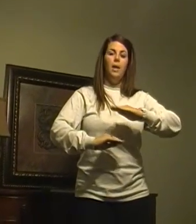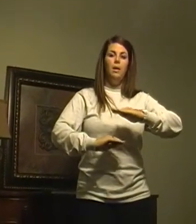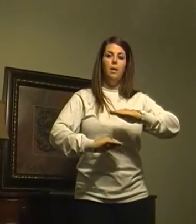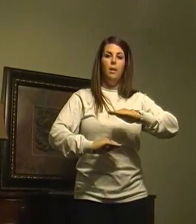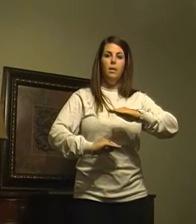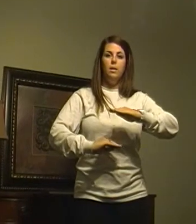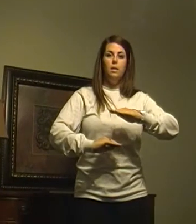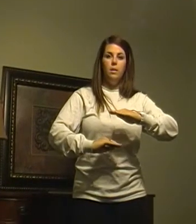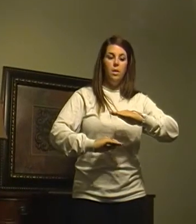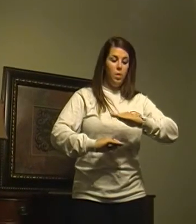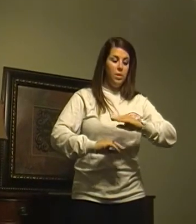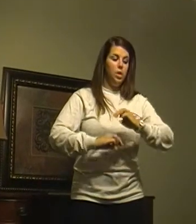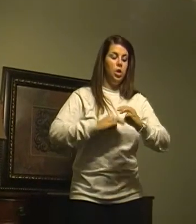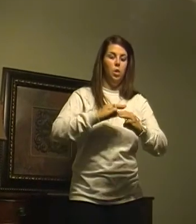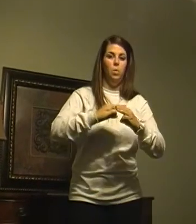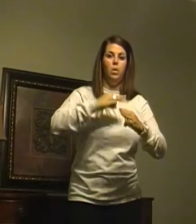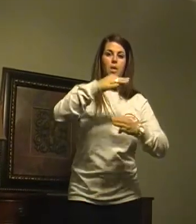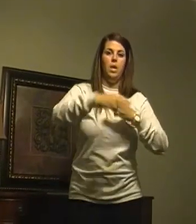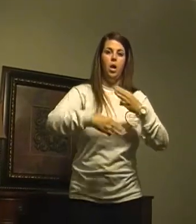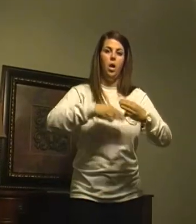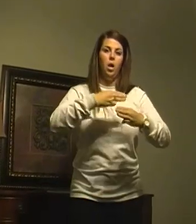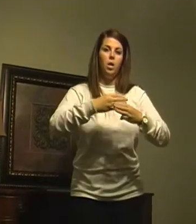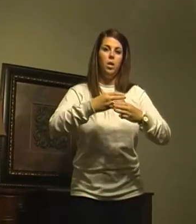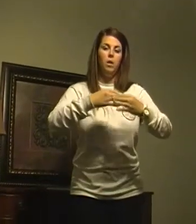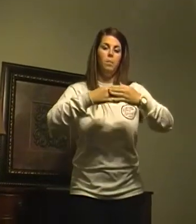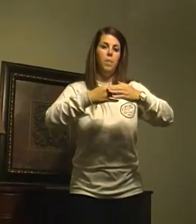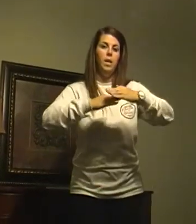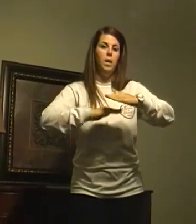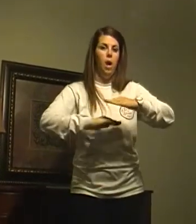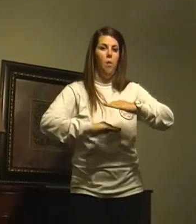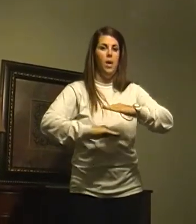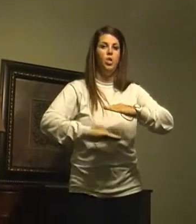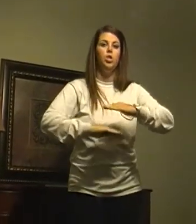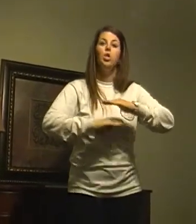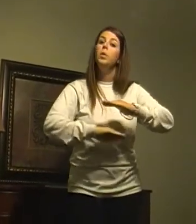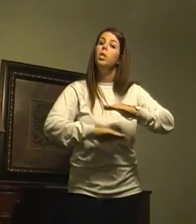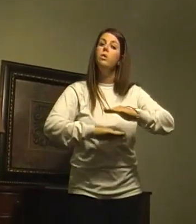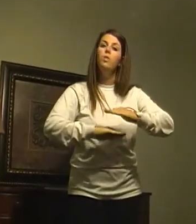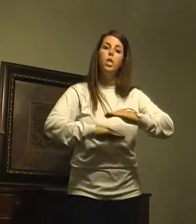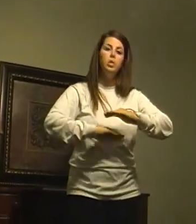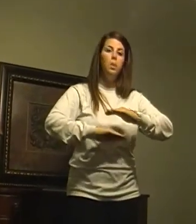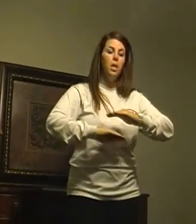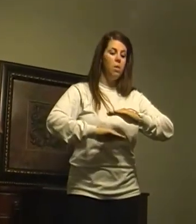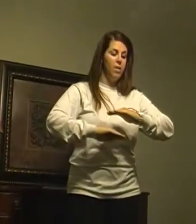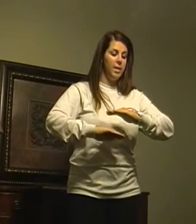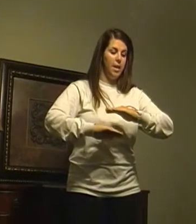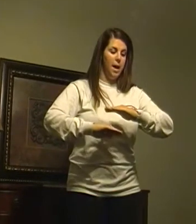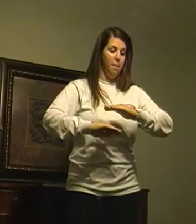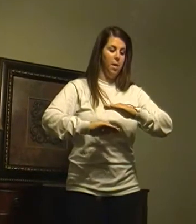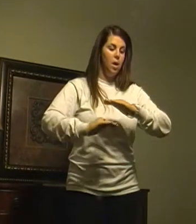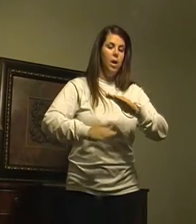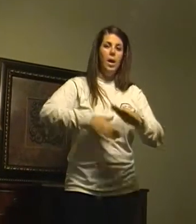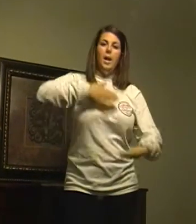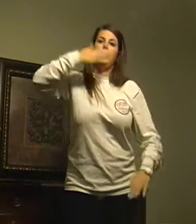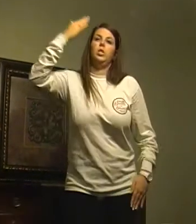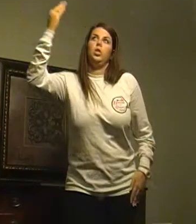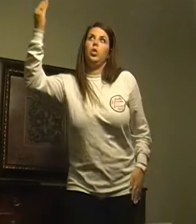then goes into the earth below. And as soon as you finish below that time, it's